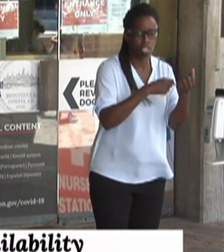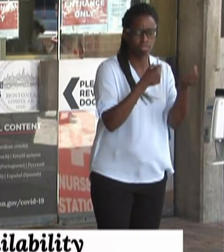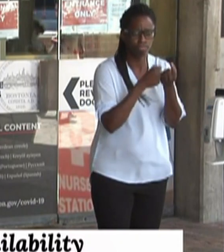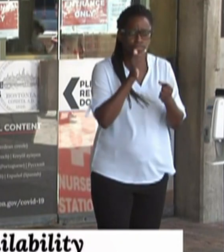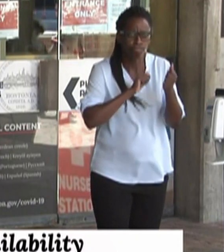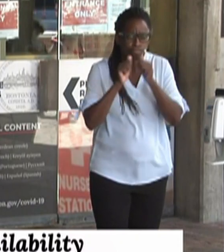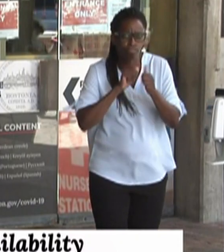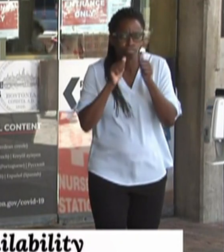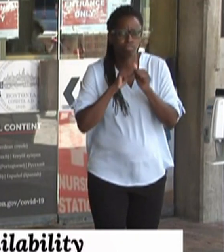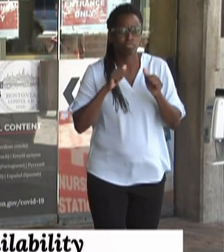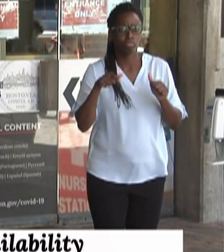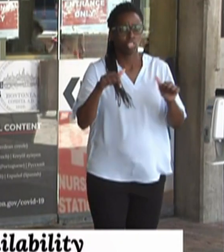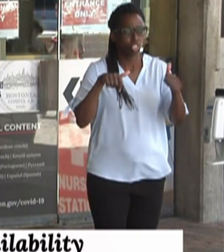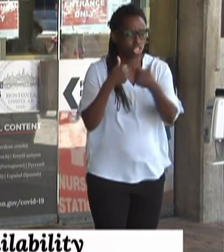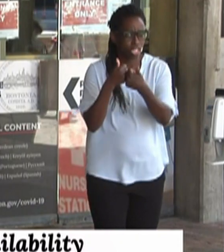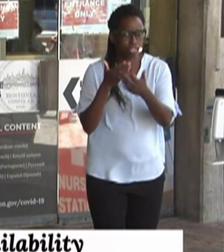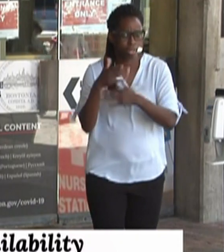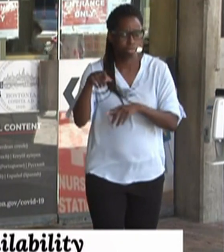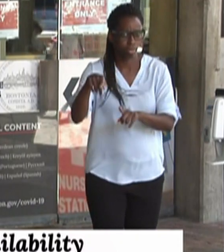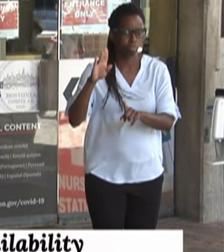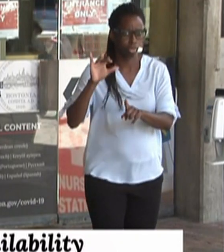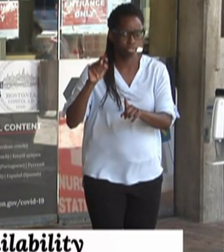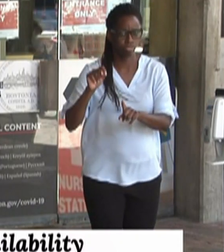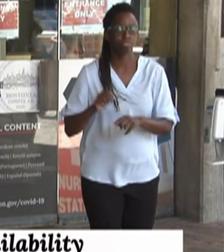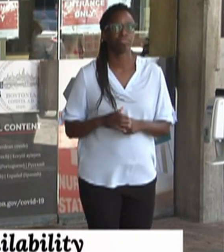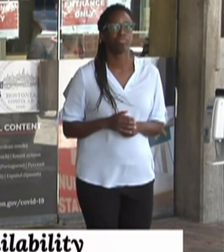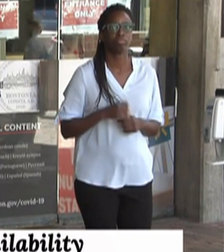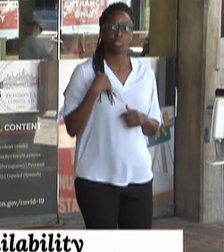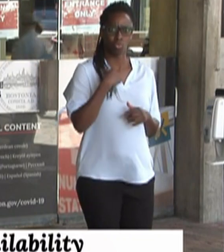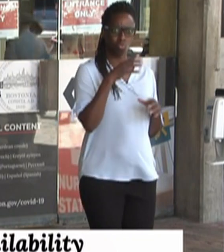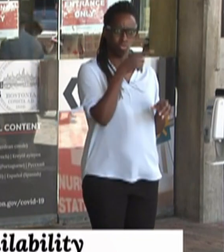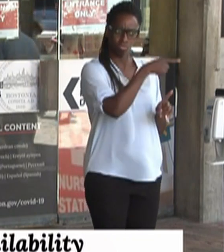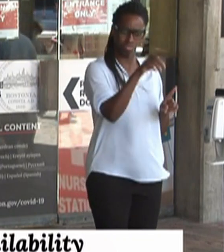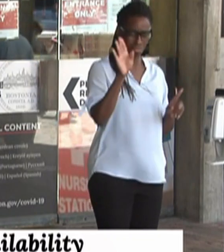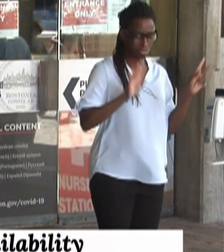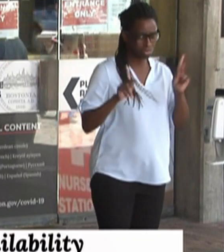oath to be good. We're going to continue to provide the training